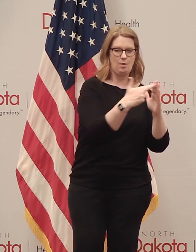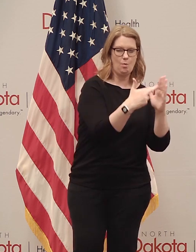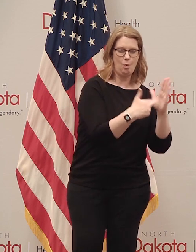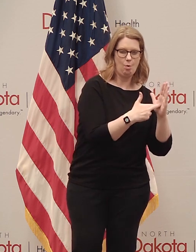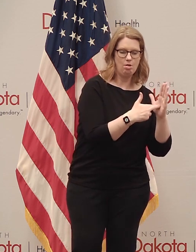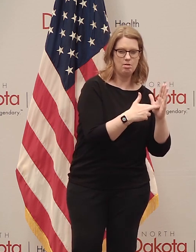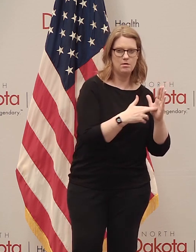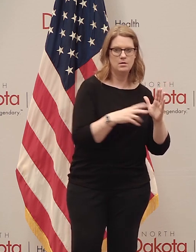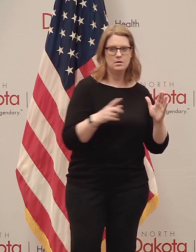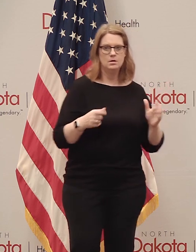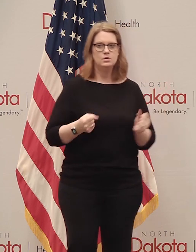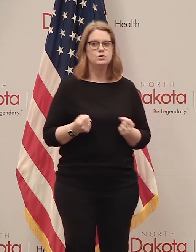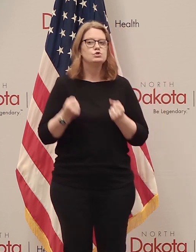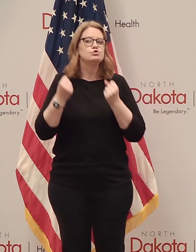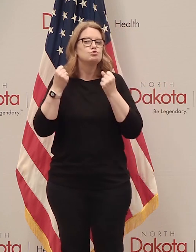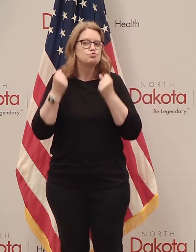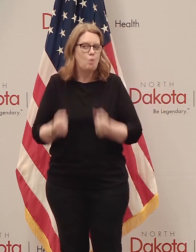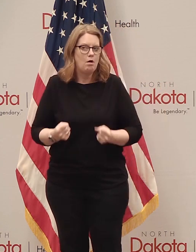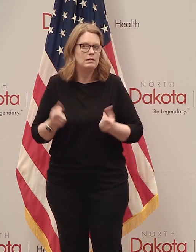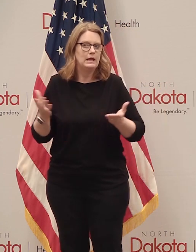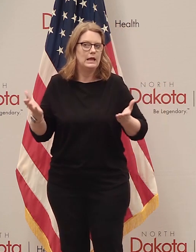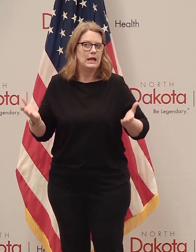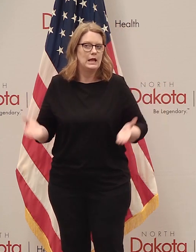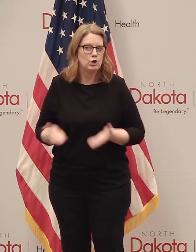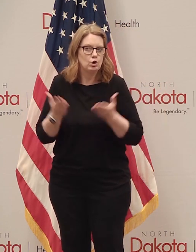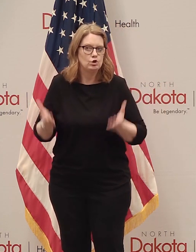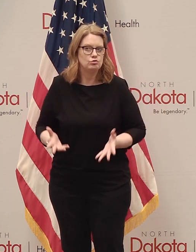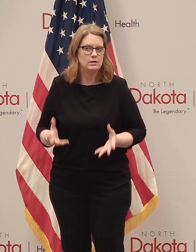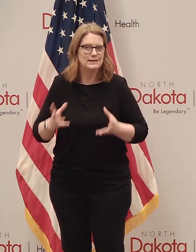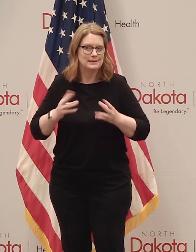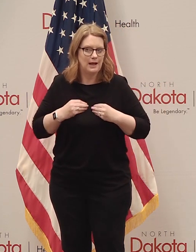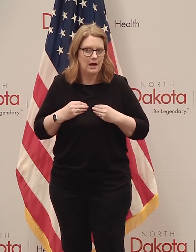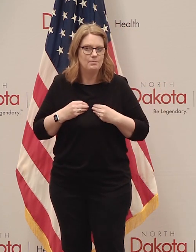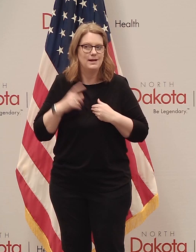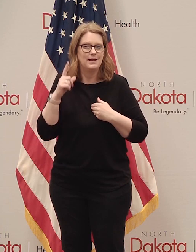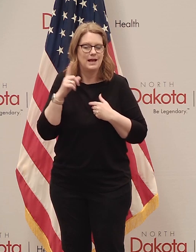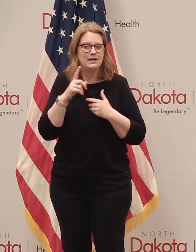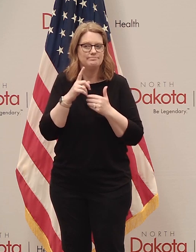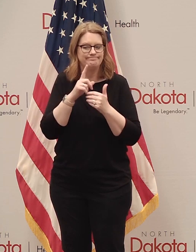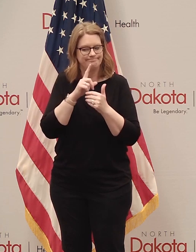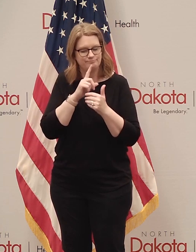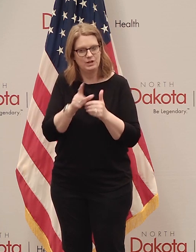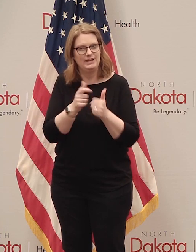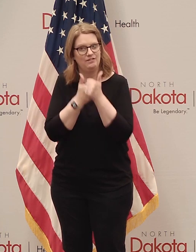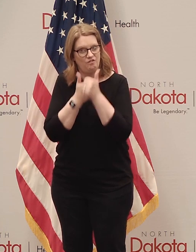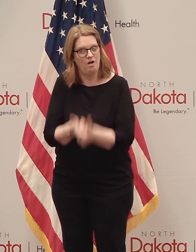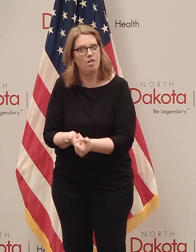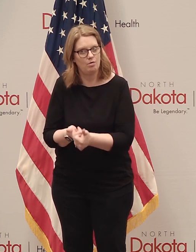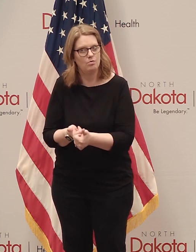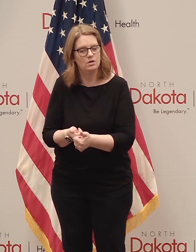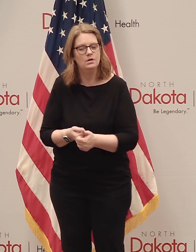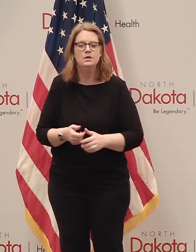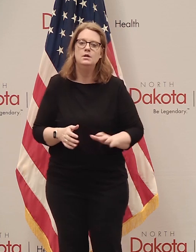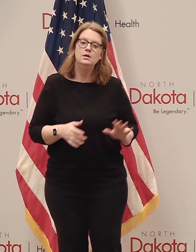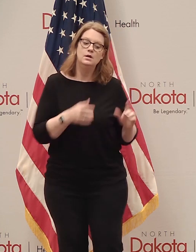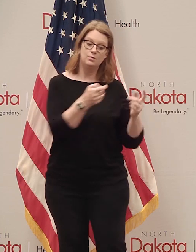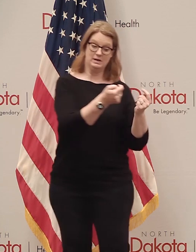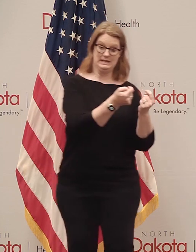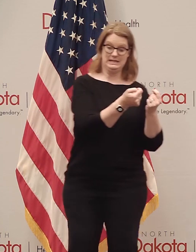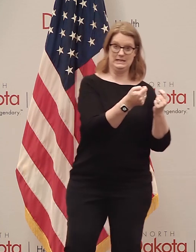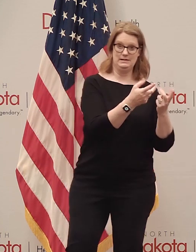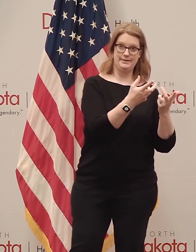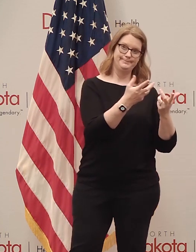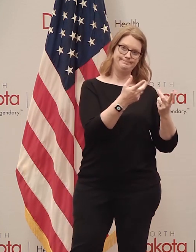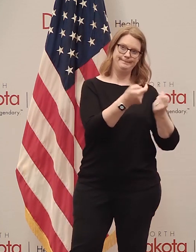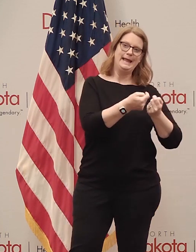It says strongly encouraged to adopt and rigorously follow. So again, while we're eliminating, if